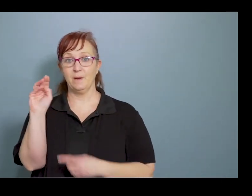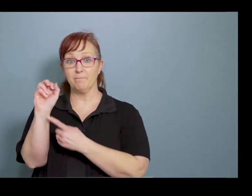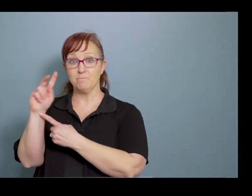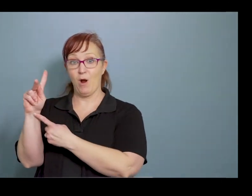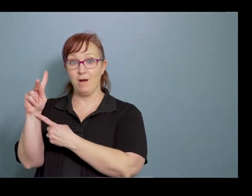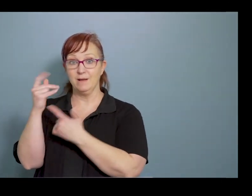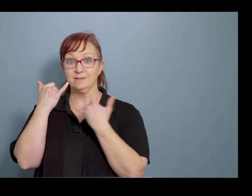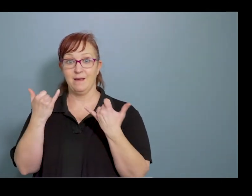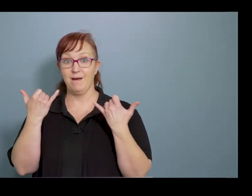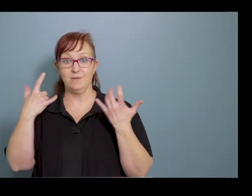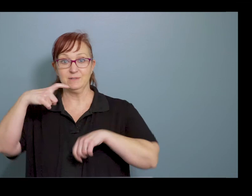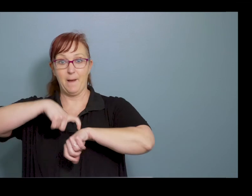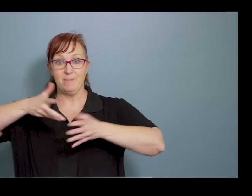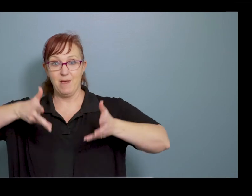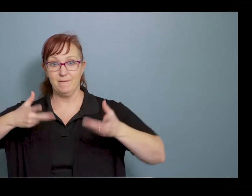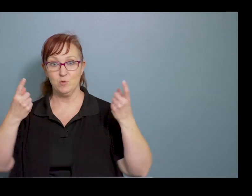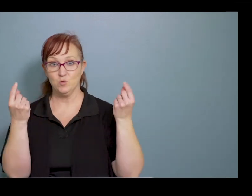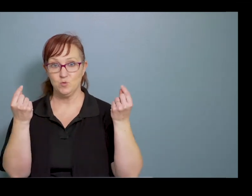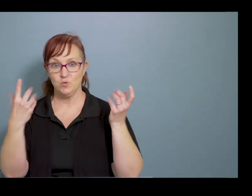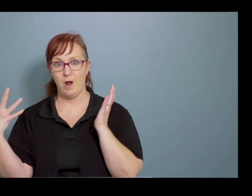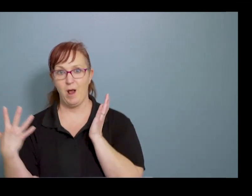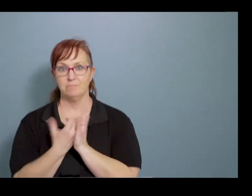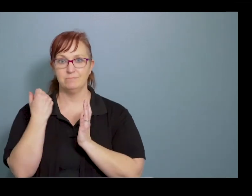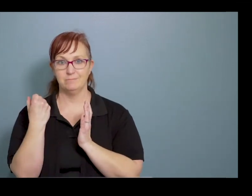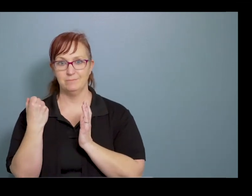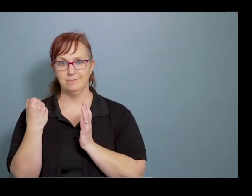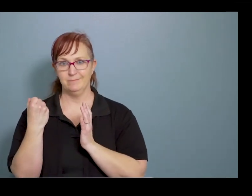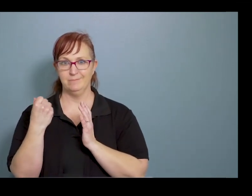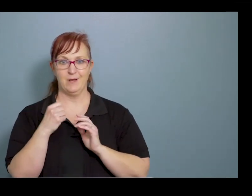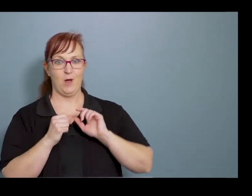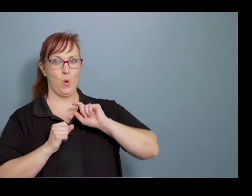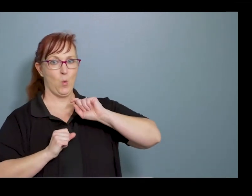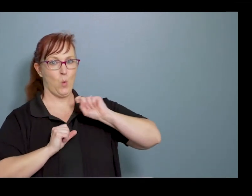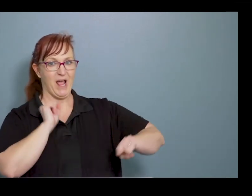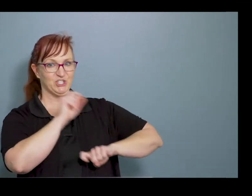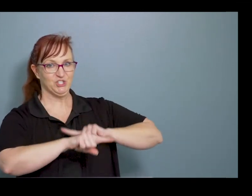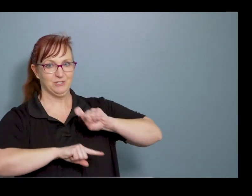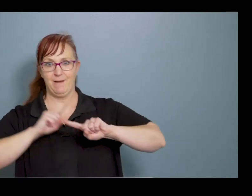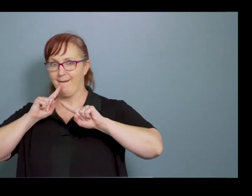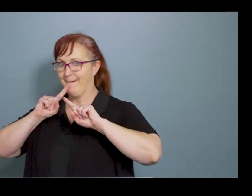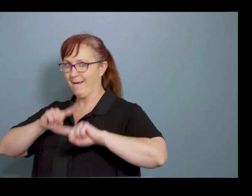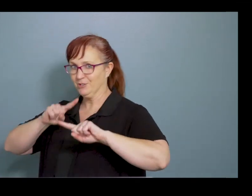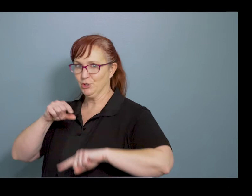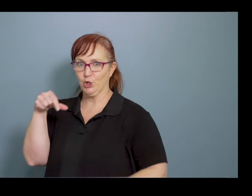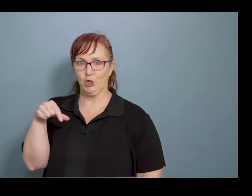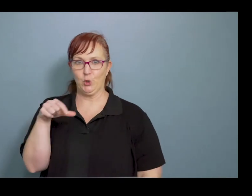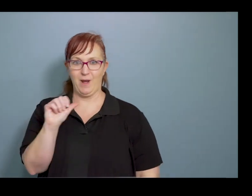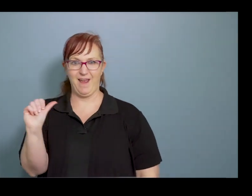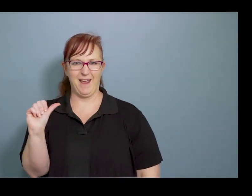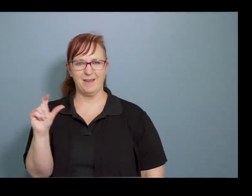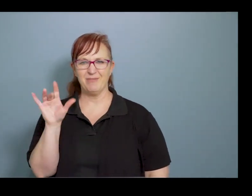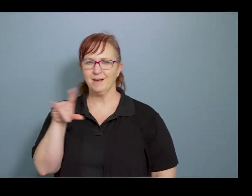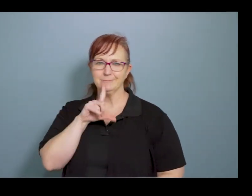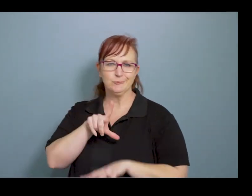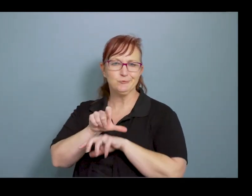we want to spend with a question and answer, as has been our tradition over the last couple of full college gatherings, to